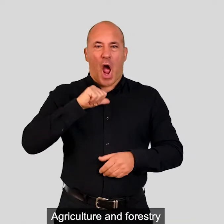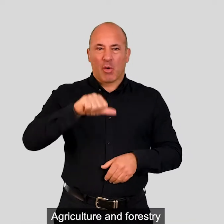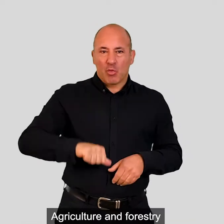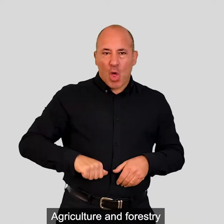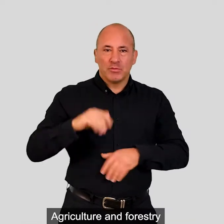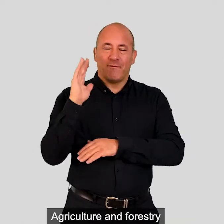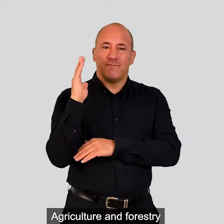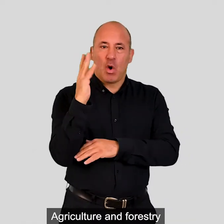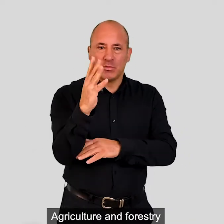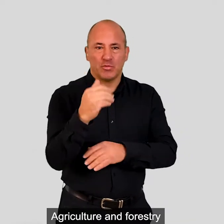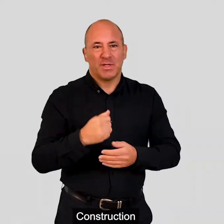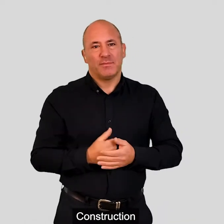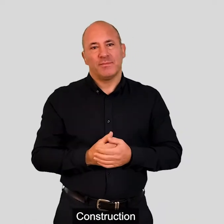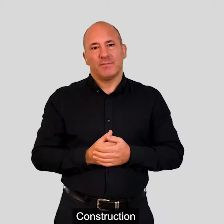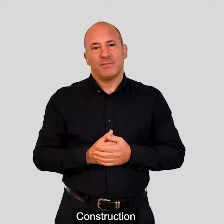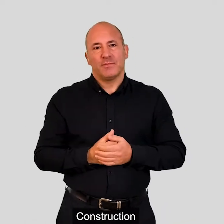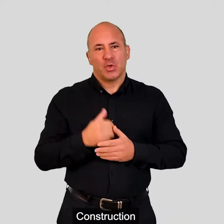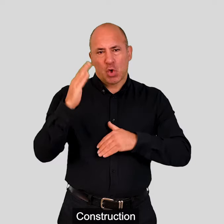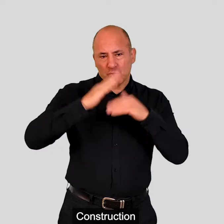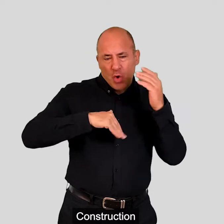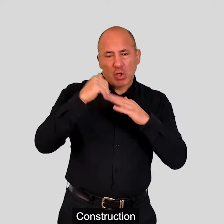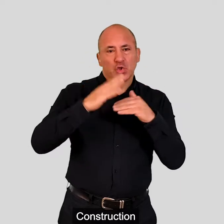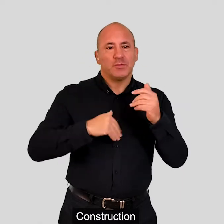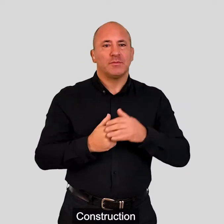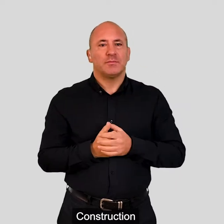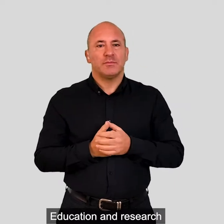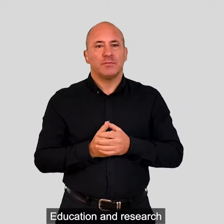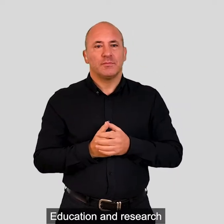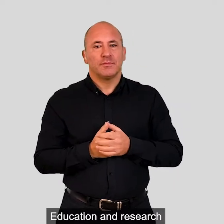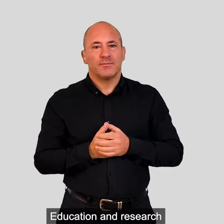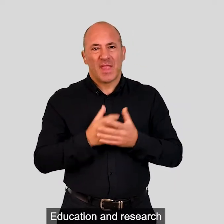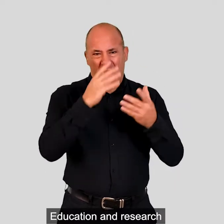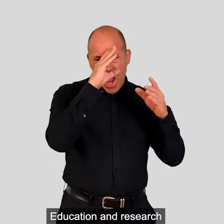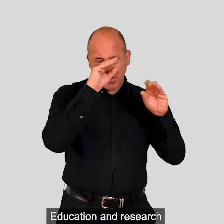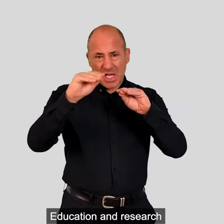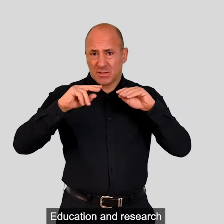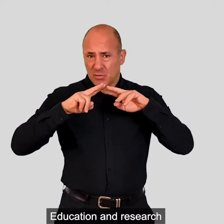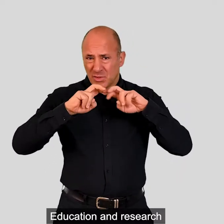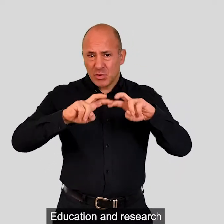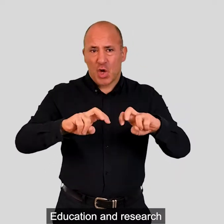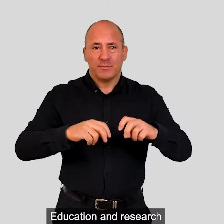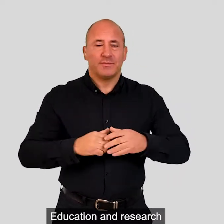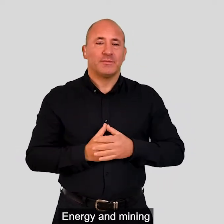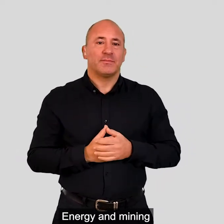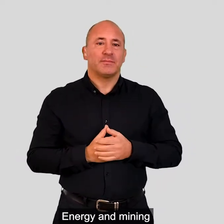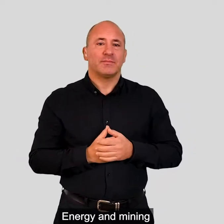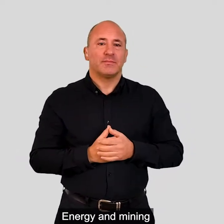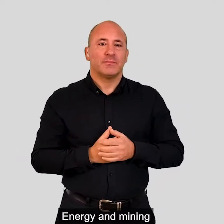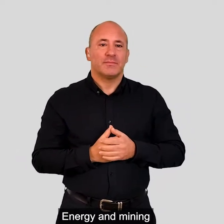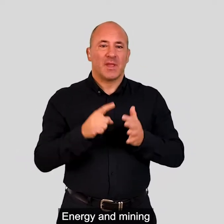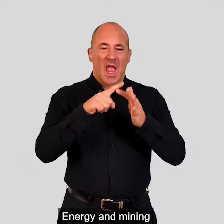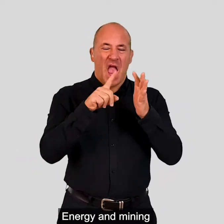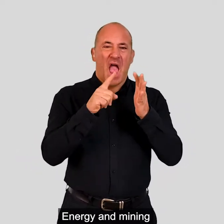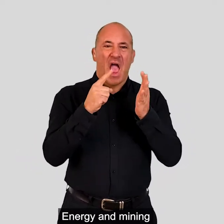and forestry, construction, education and research, energy and